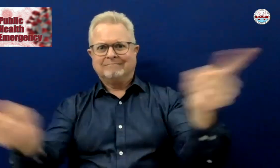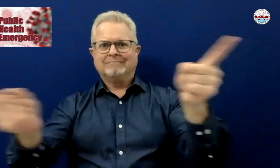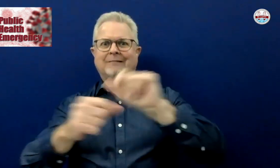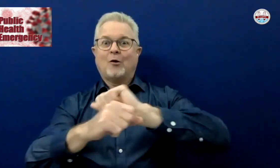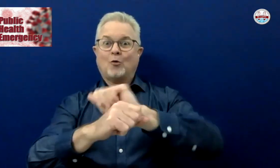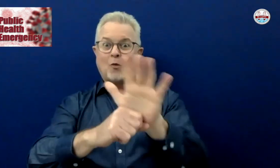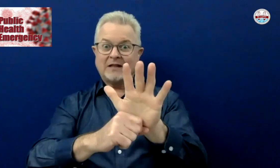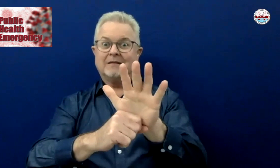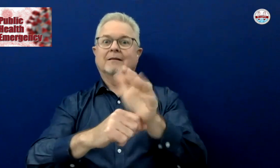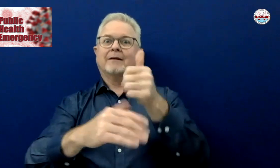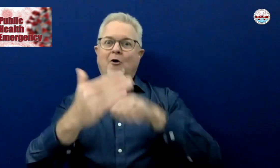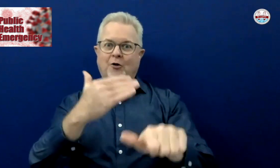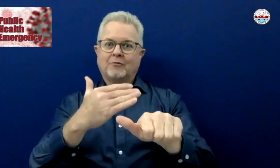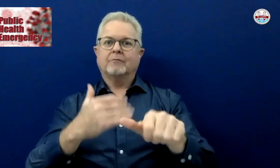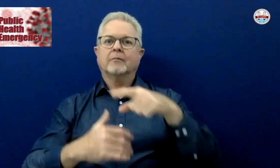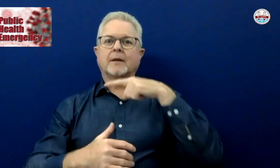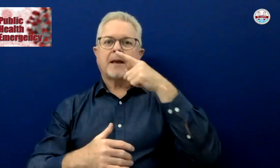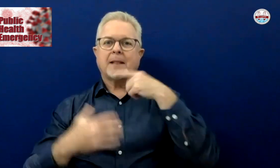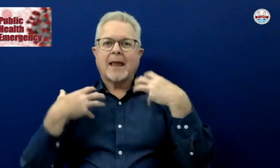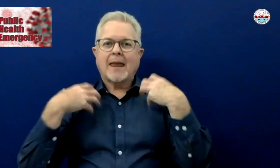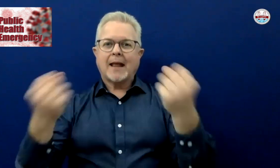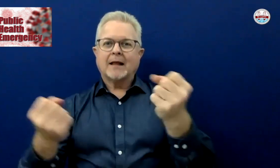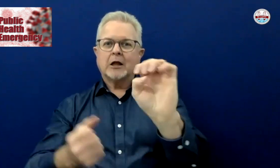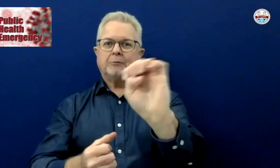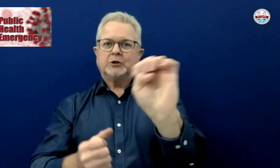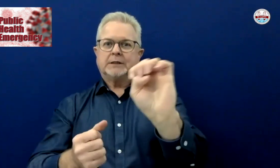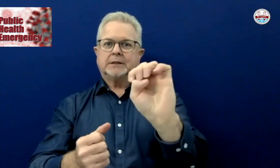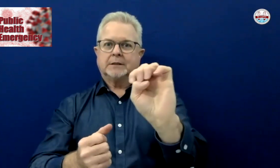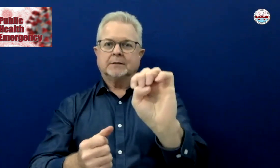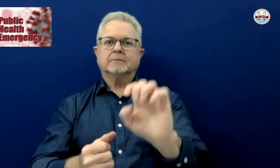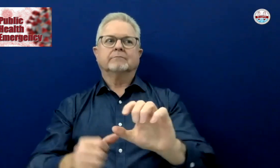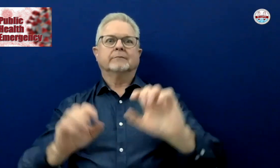government quickly made a public health emergency declaration